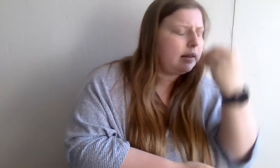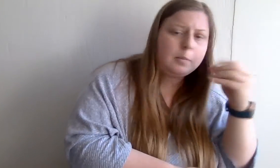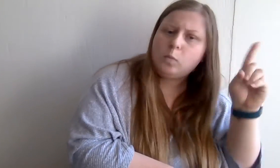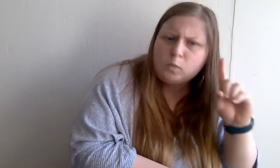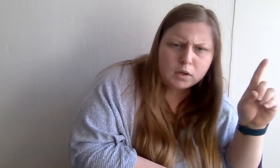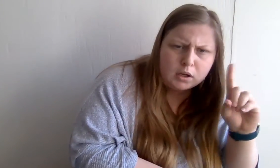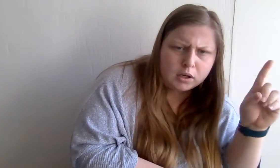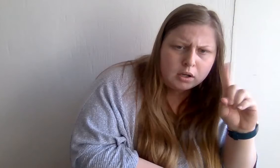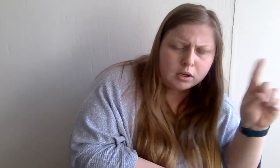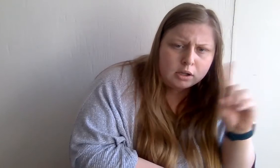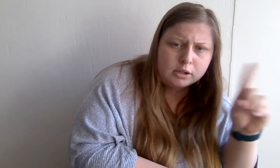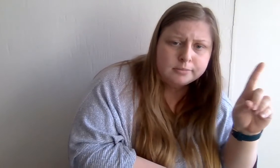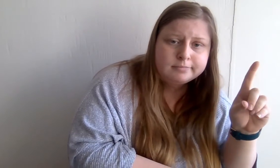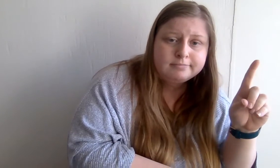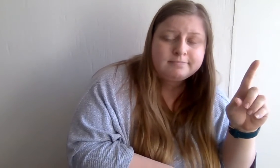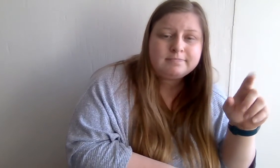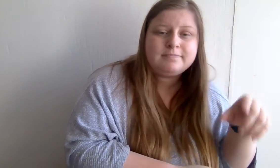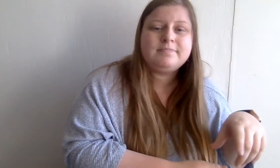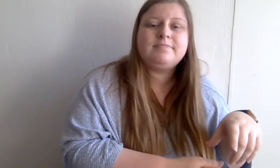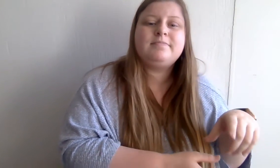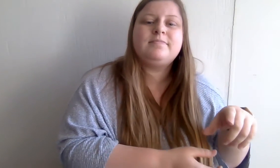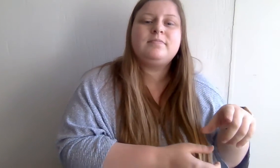question. Is the boy asleep?